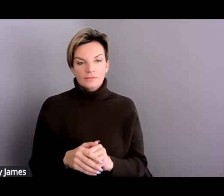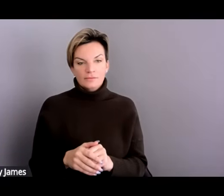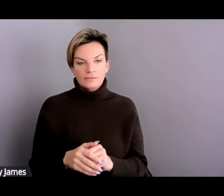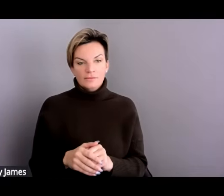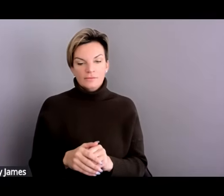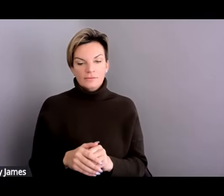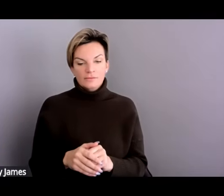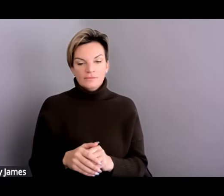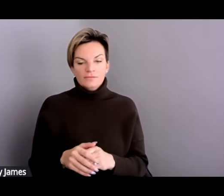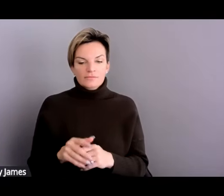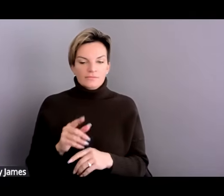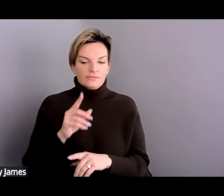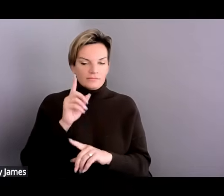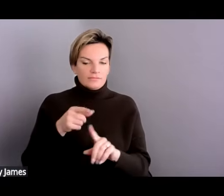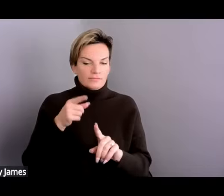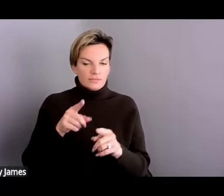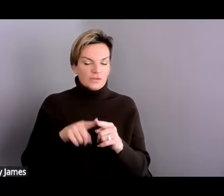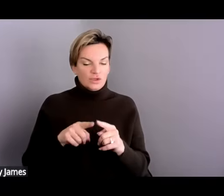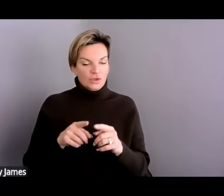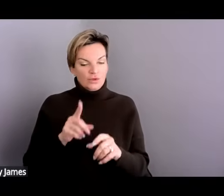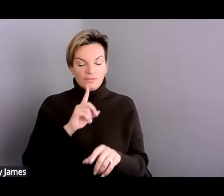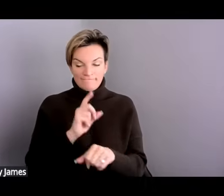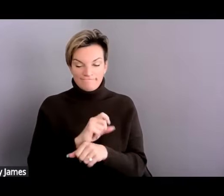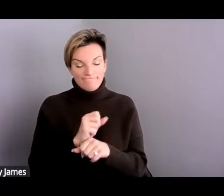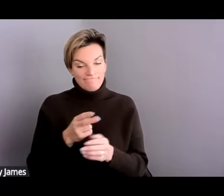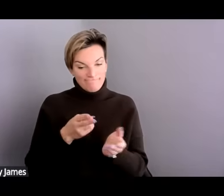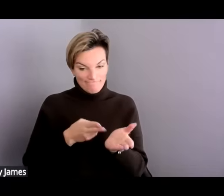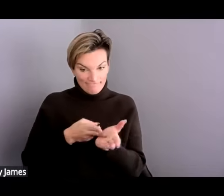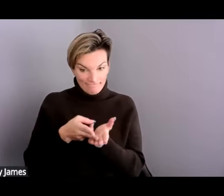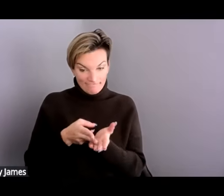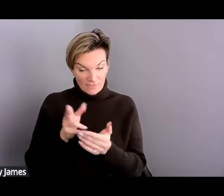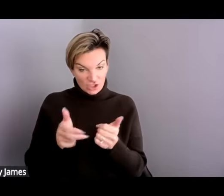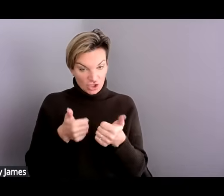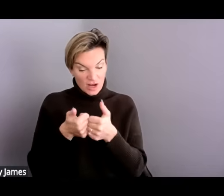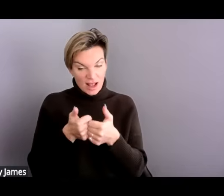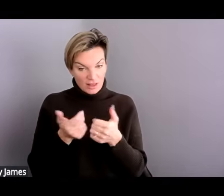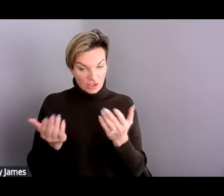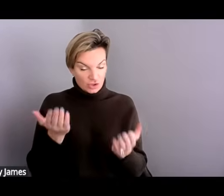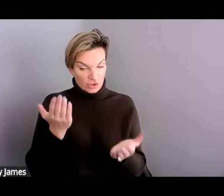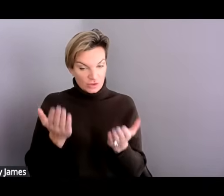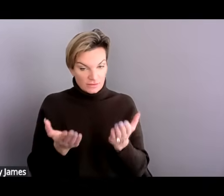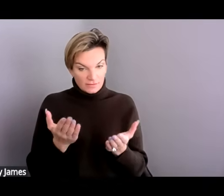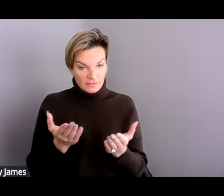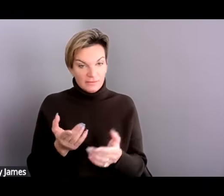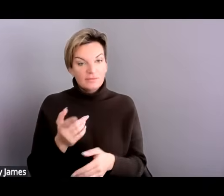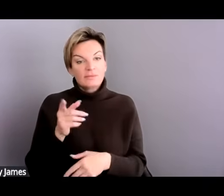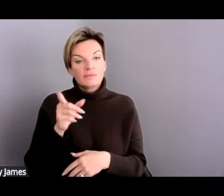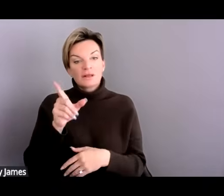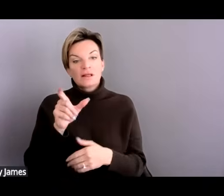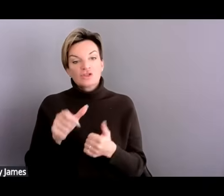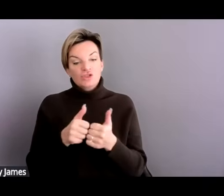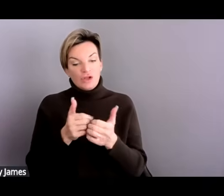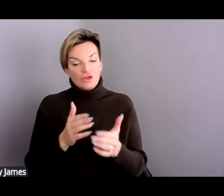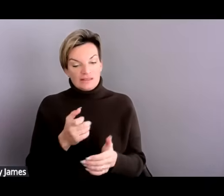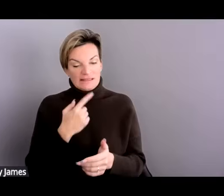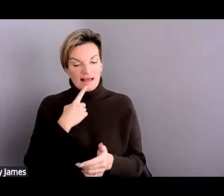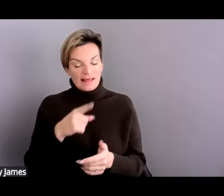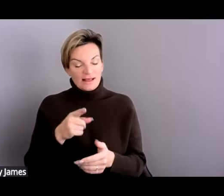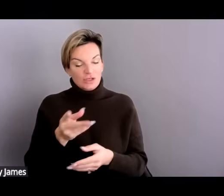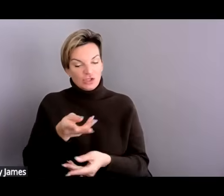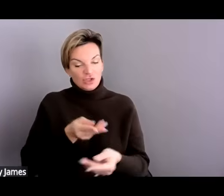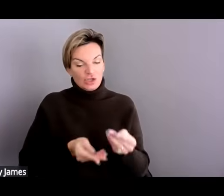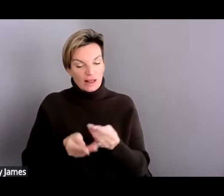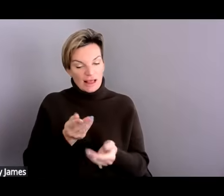meritorious challenge. So the challenger can say, this is the circulator signature. These are